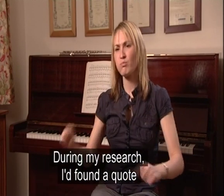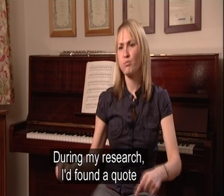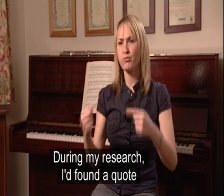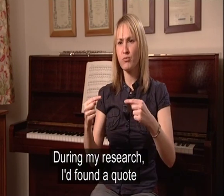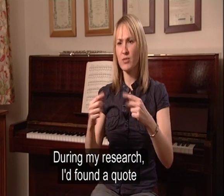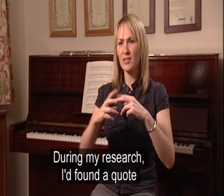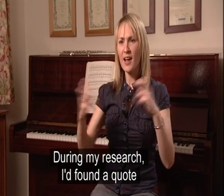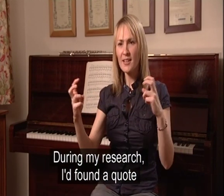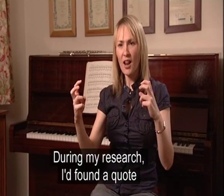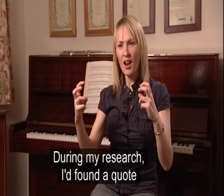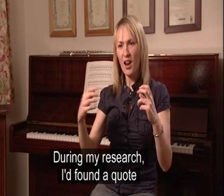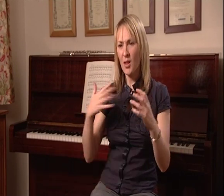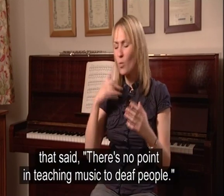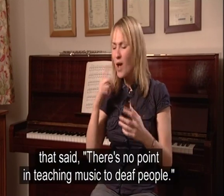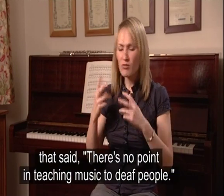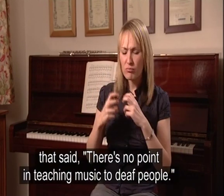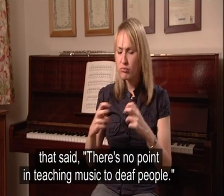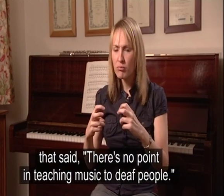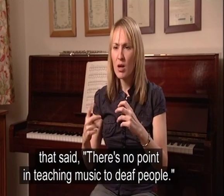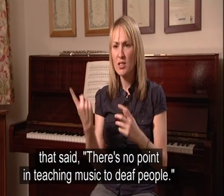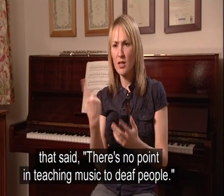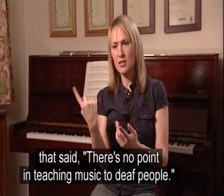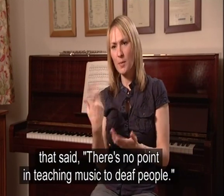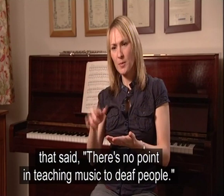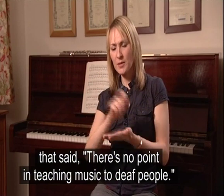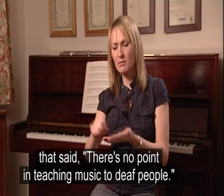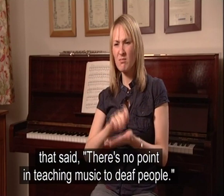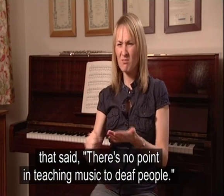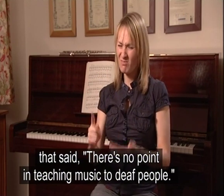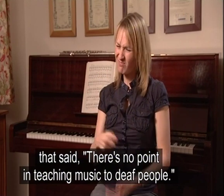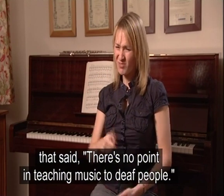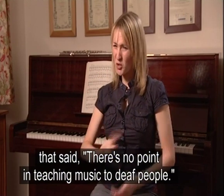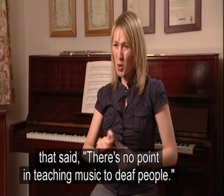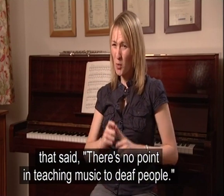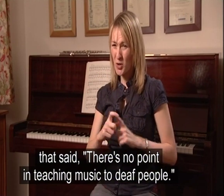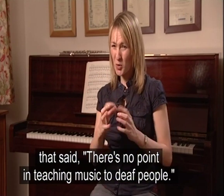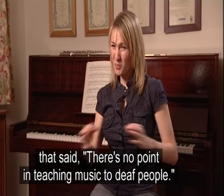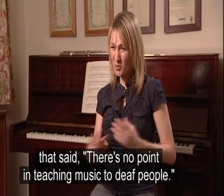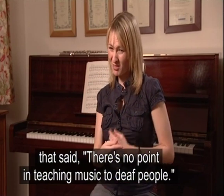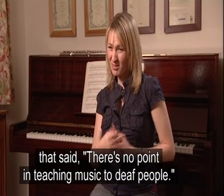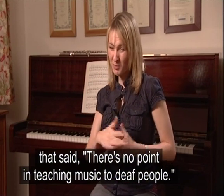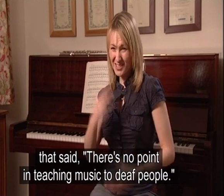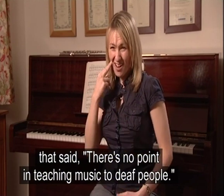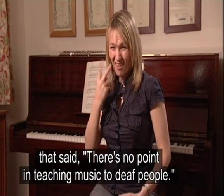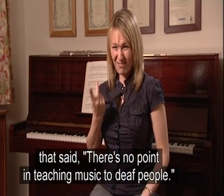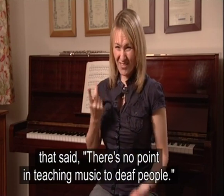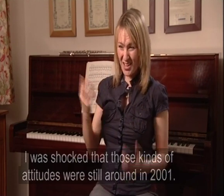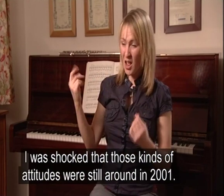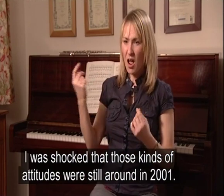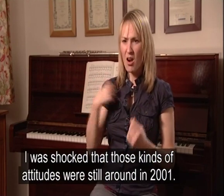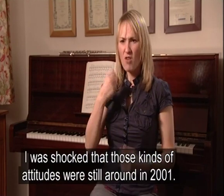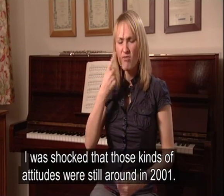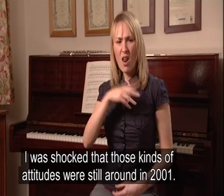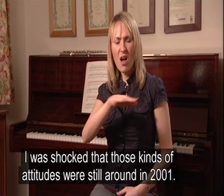my research, I found a quote that, "There's no point in teaching music to deaf people." I'm shocked that those kind